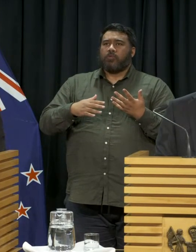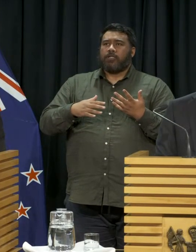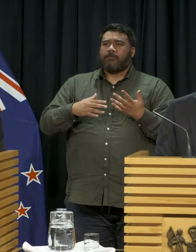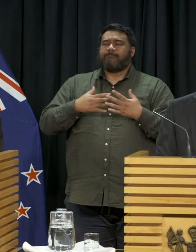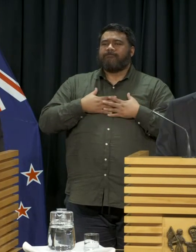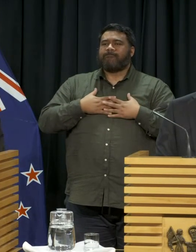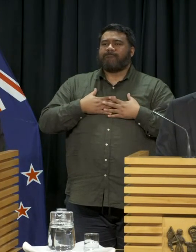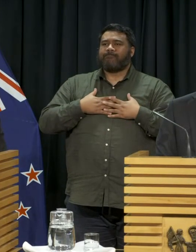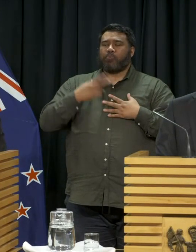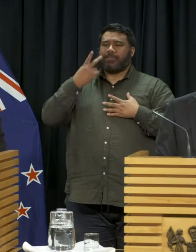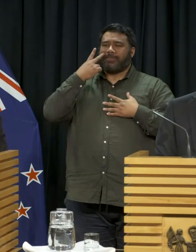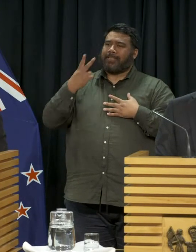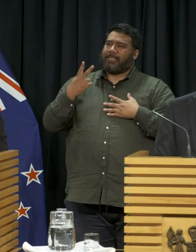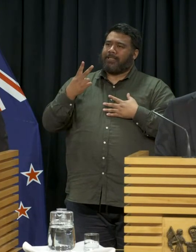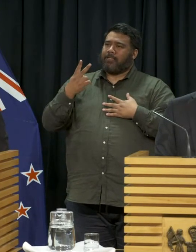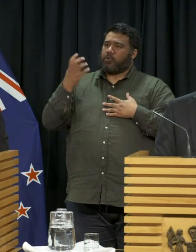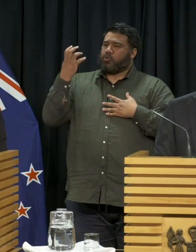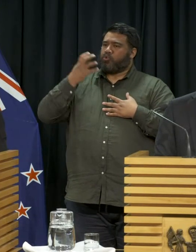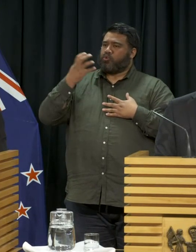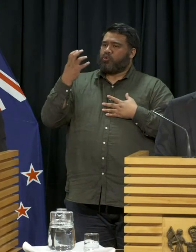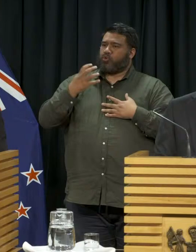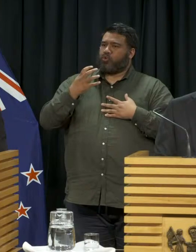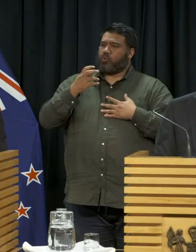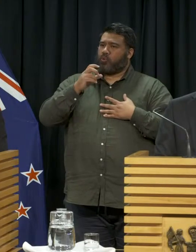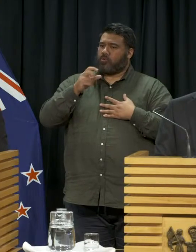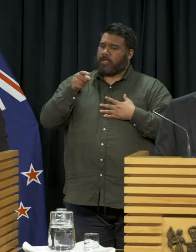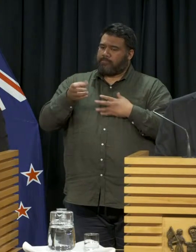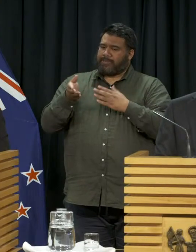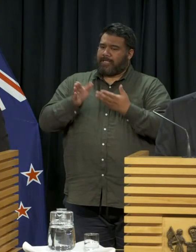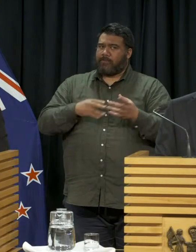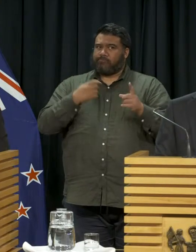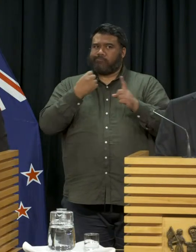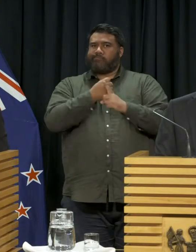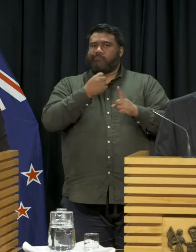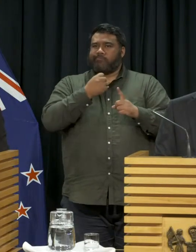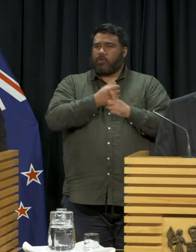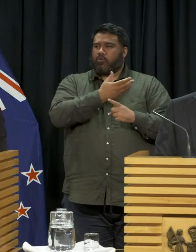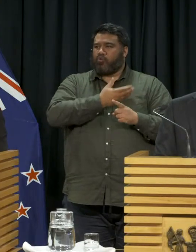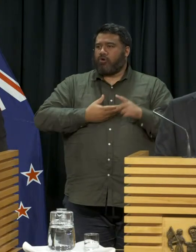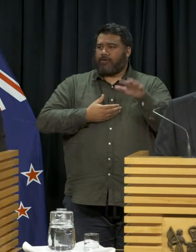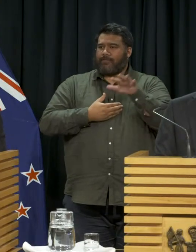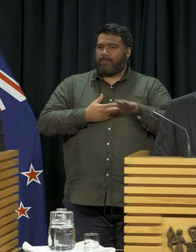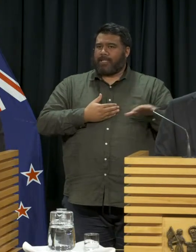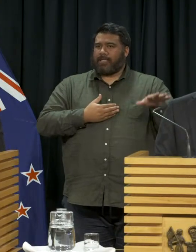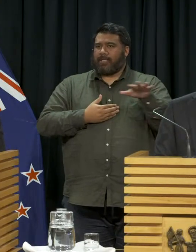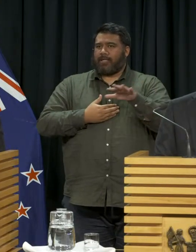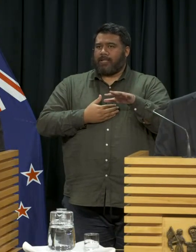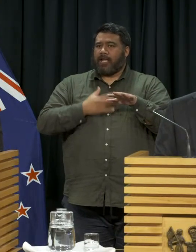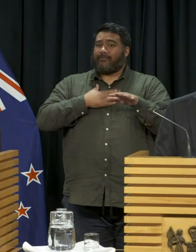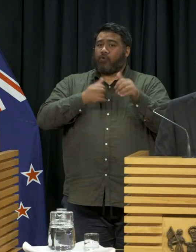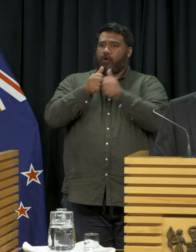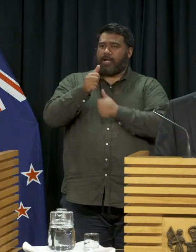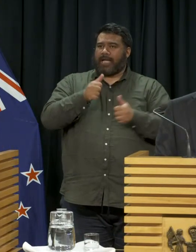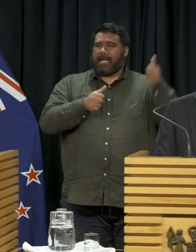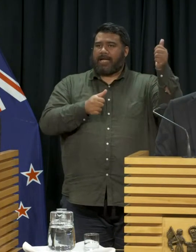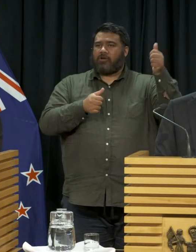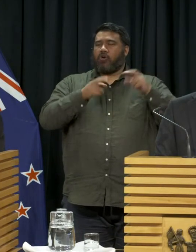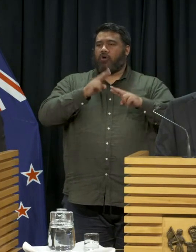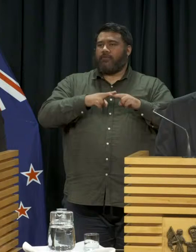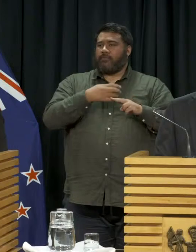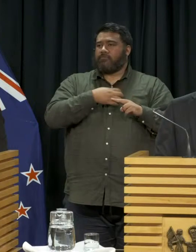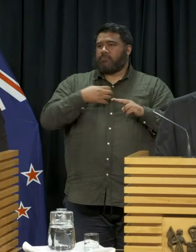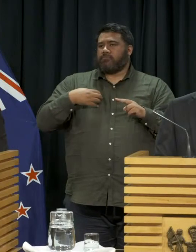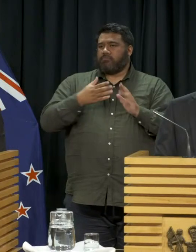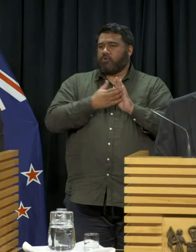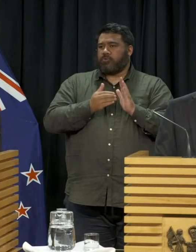acknowledge the impact that this will have on the royal household and our situation, of course, with our head of state. It gives every leader of the